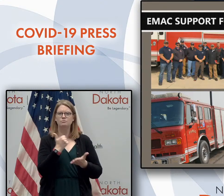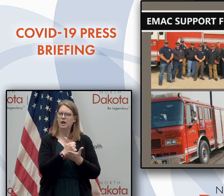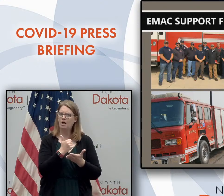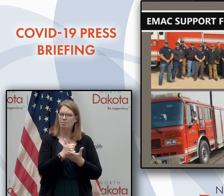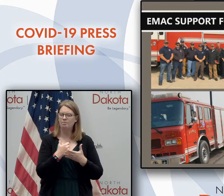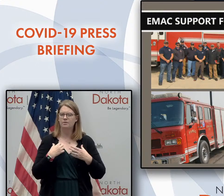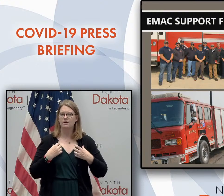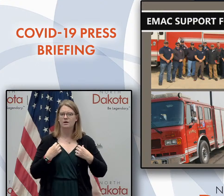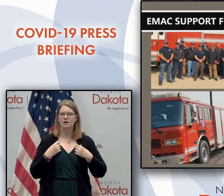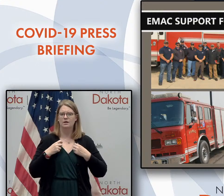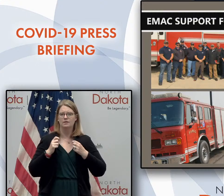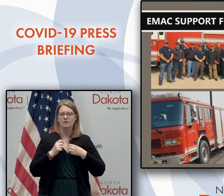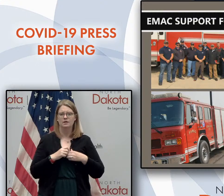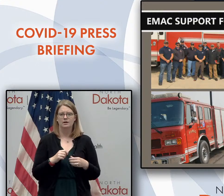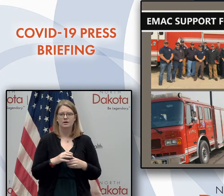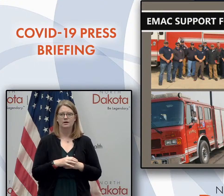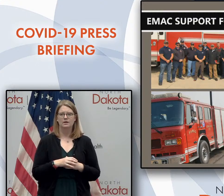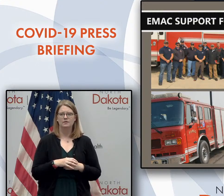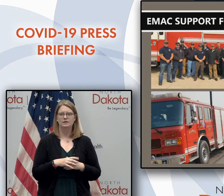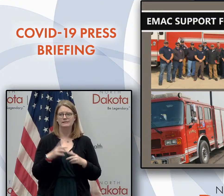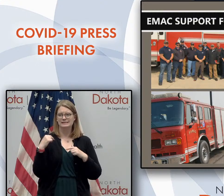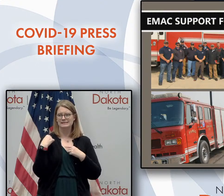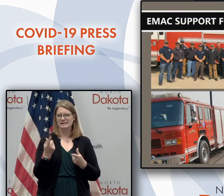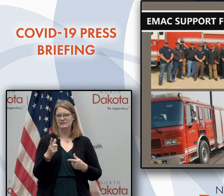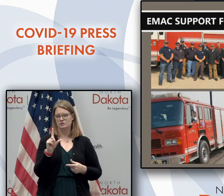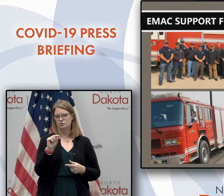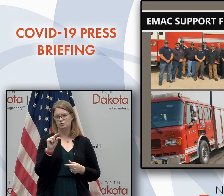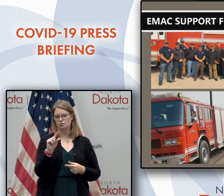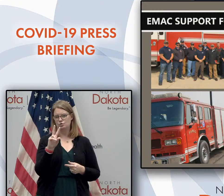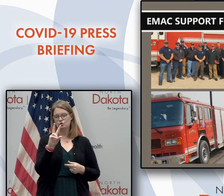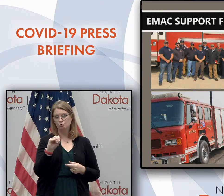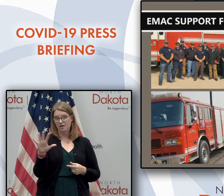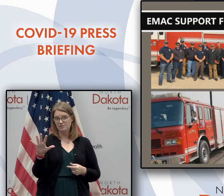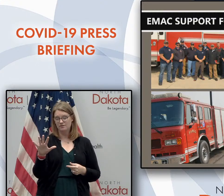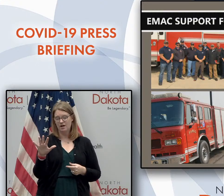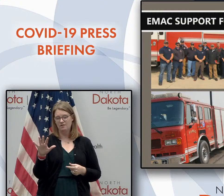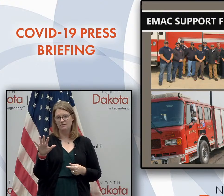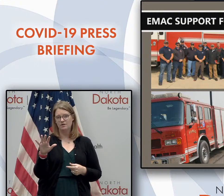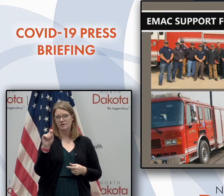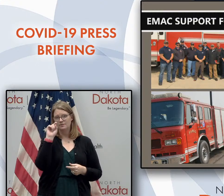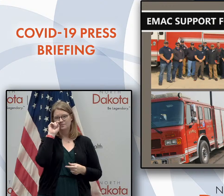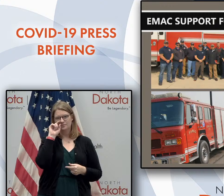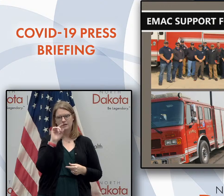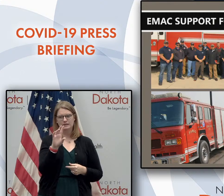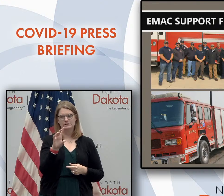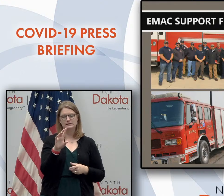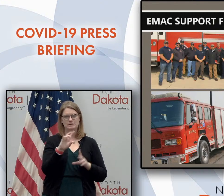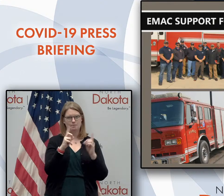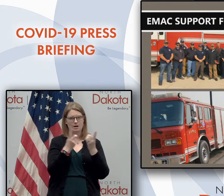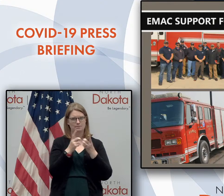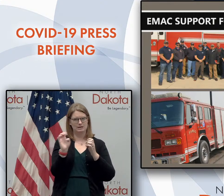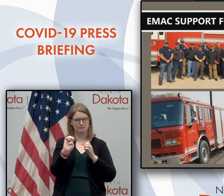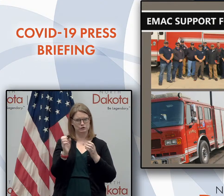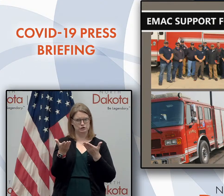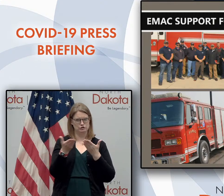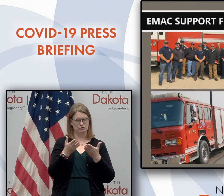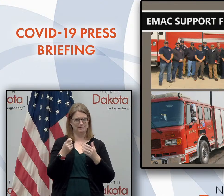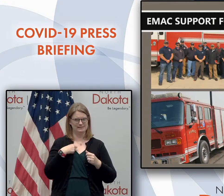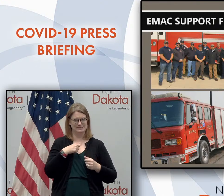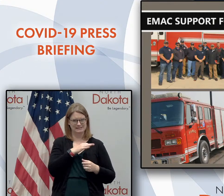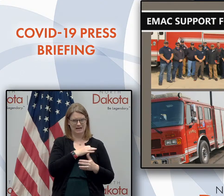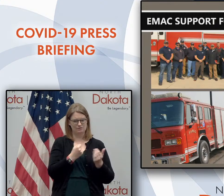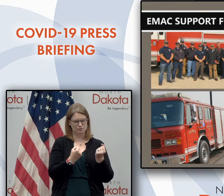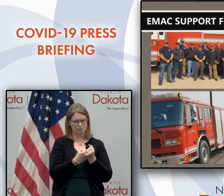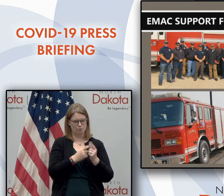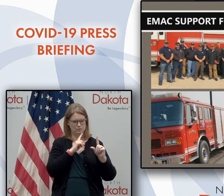are challenged. And since 2005, our DES, our Department of Emergency Service staff, have supported